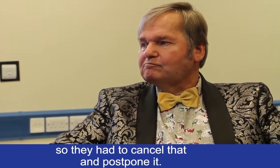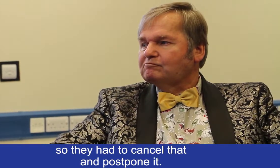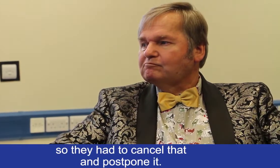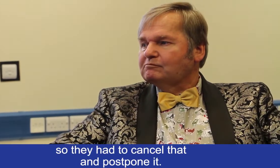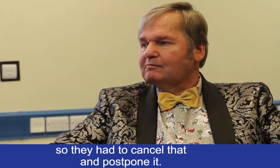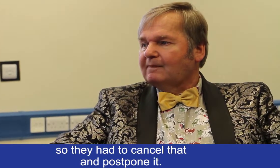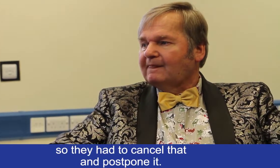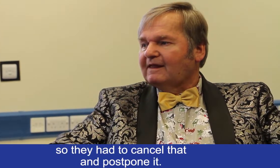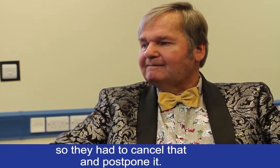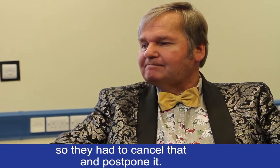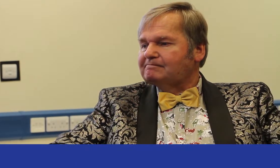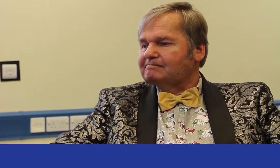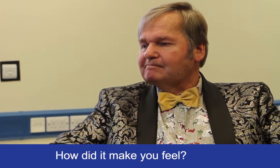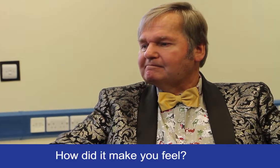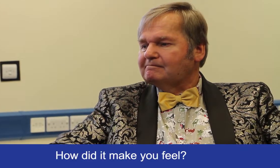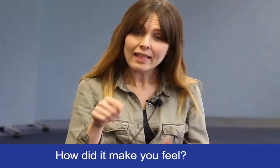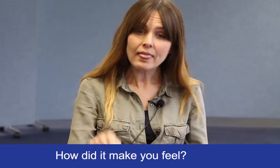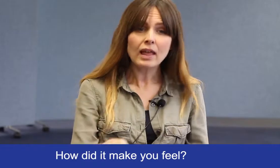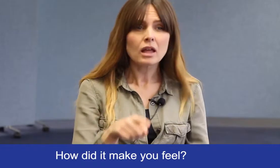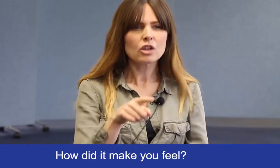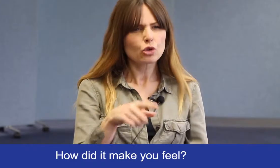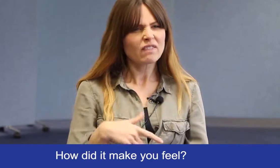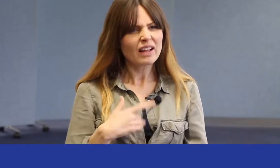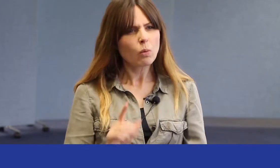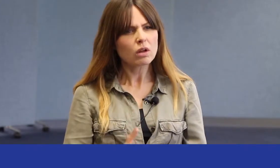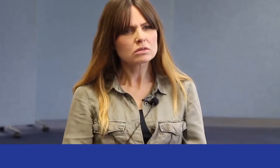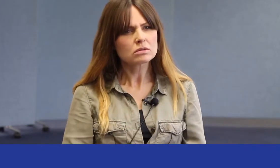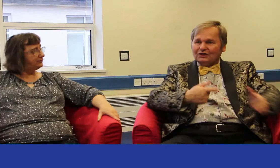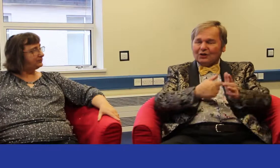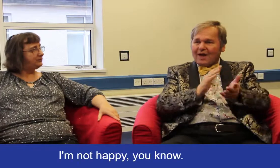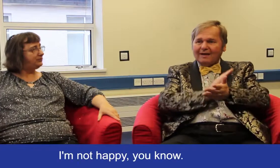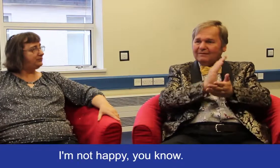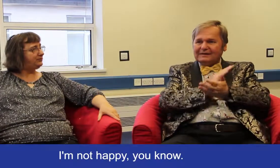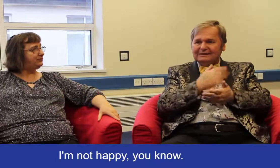had to cancel that and postpone it. How did it make you feel?